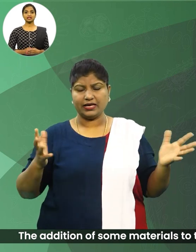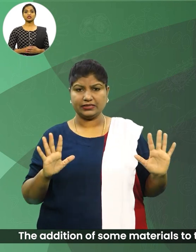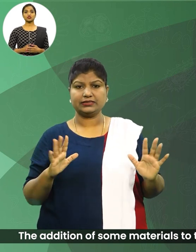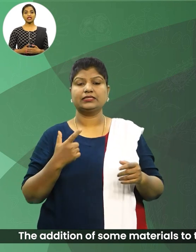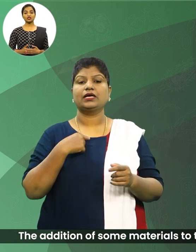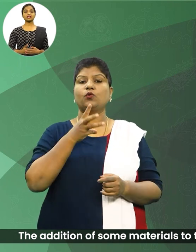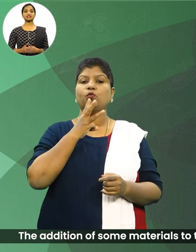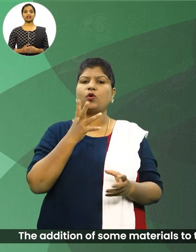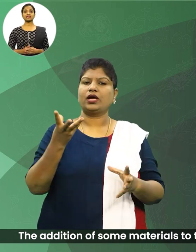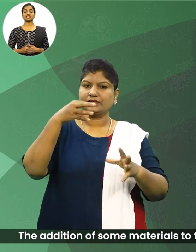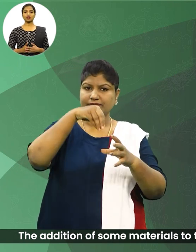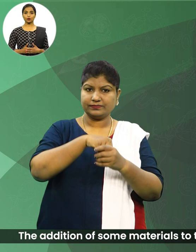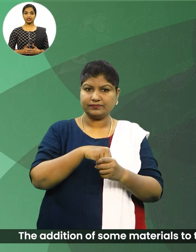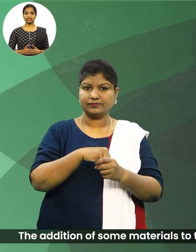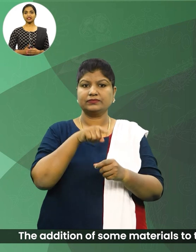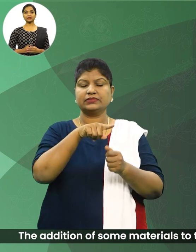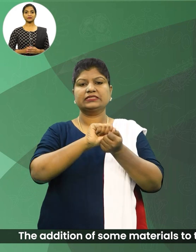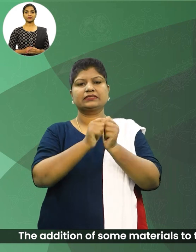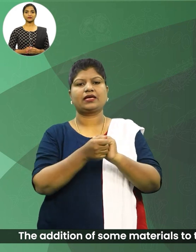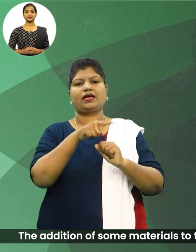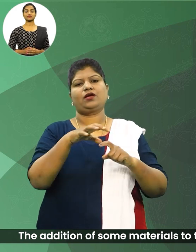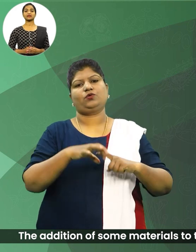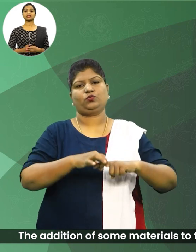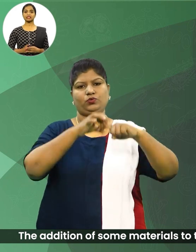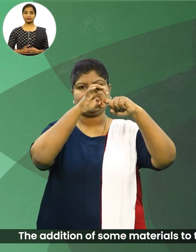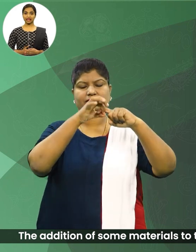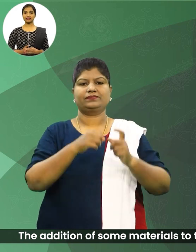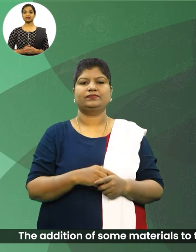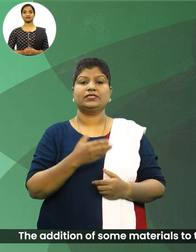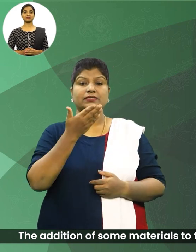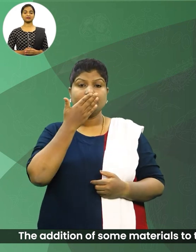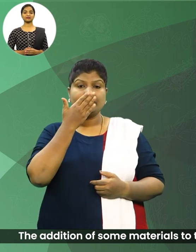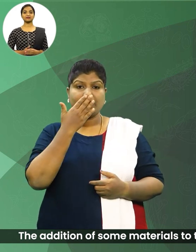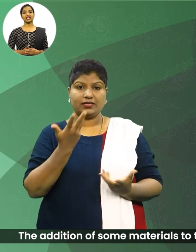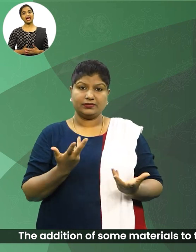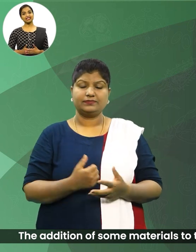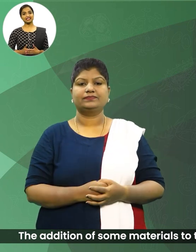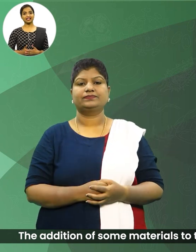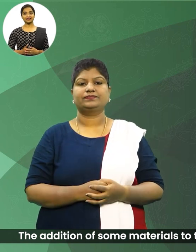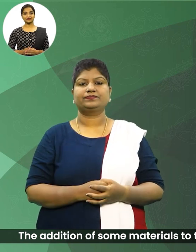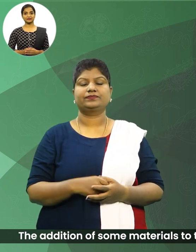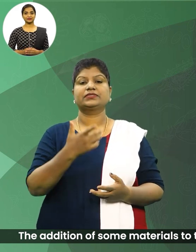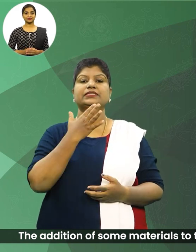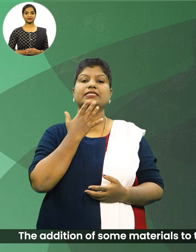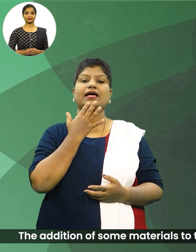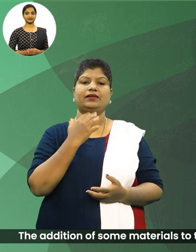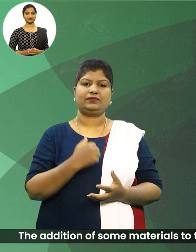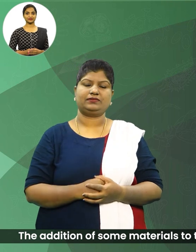changes its quality, smell and color.